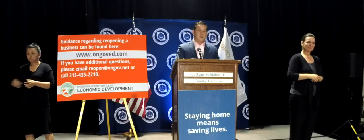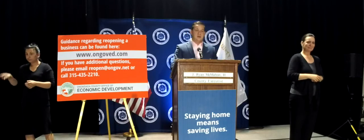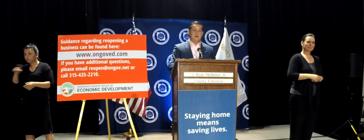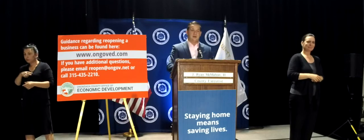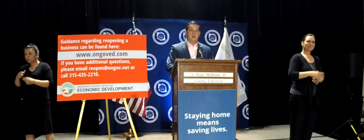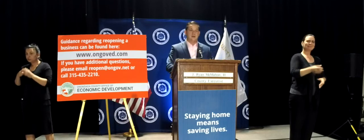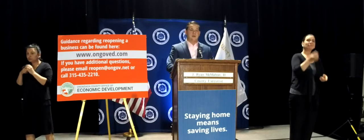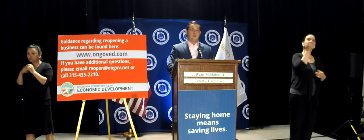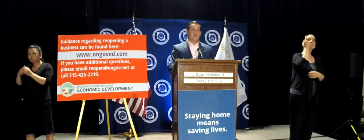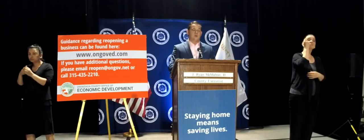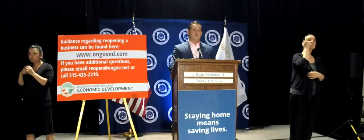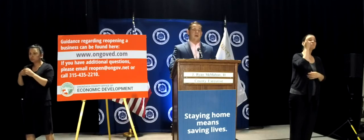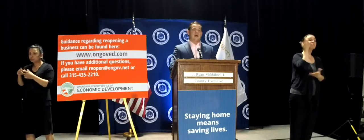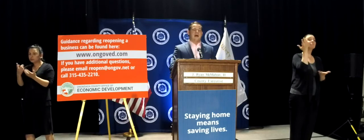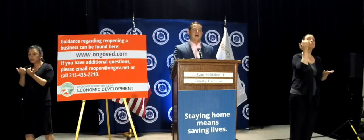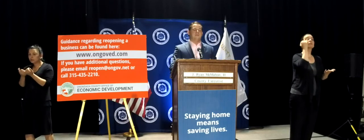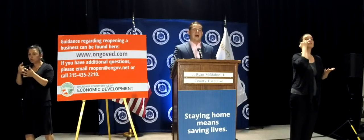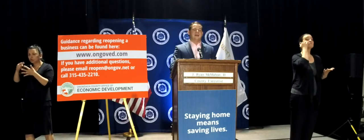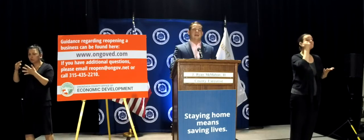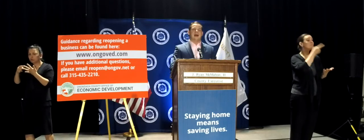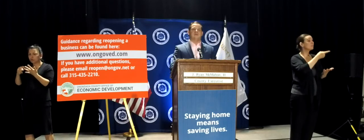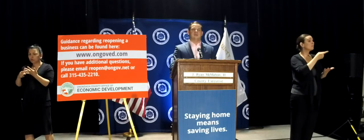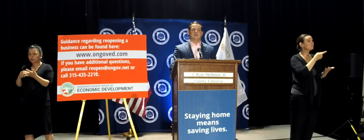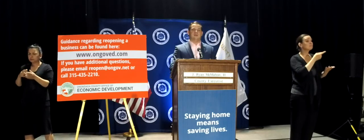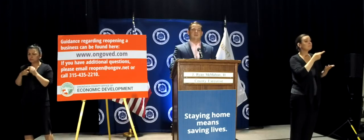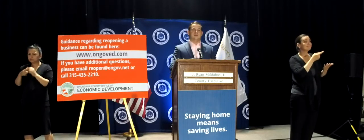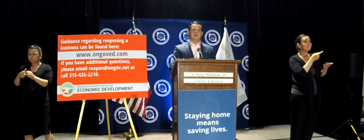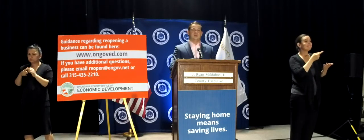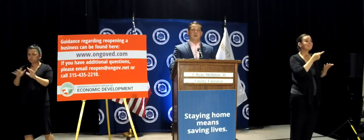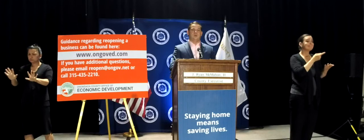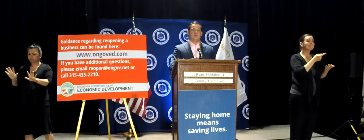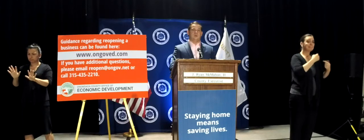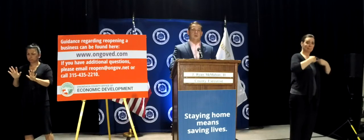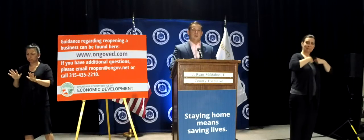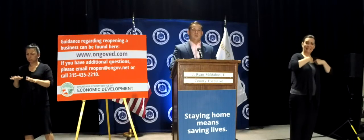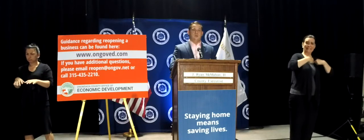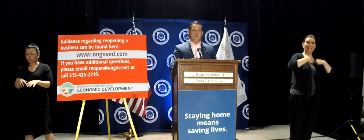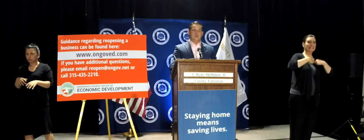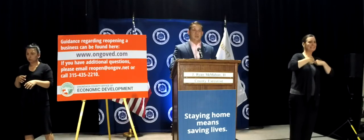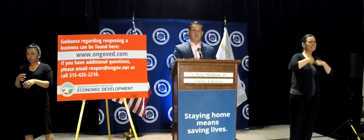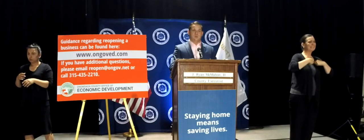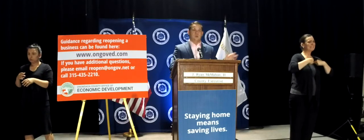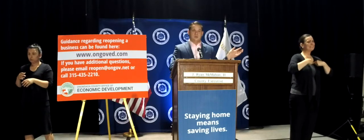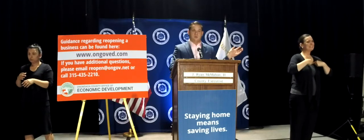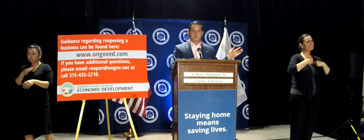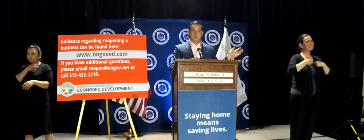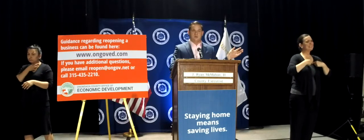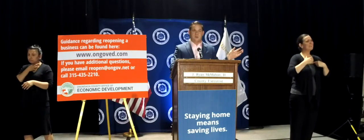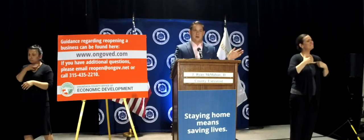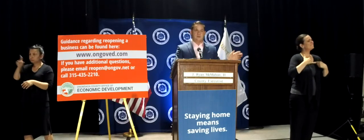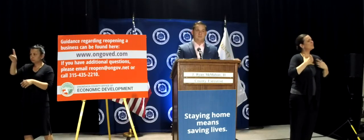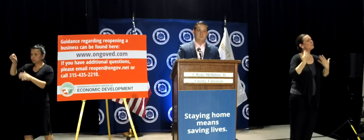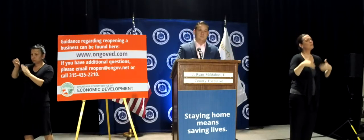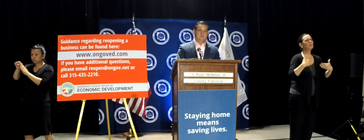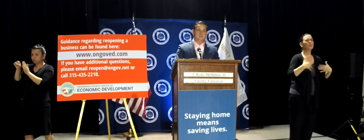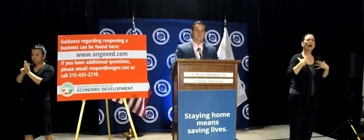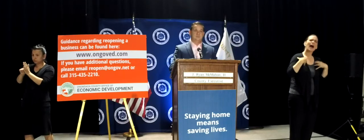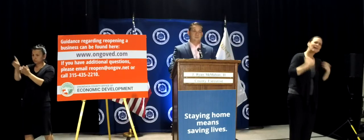but we would have. I'm highly confident if the state of New York was going to change the rules, they would have told us by